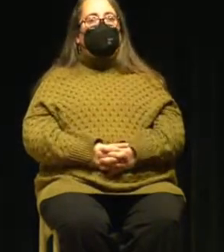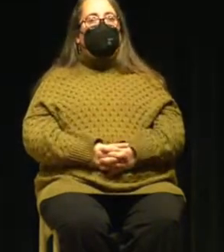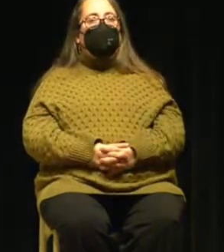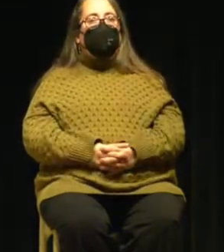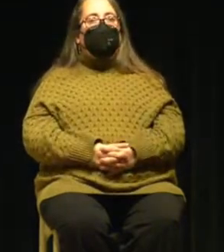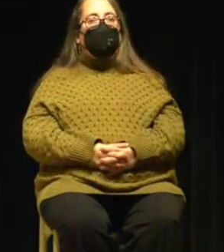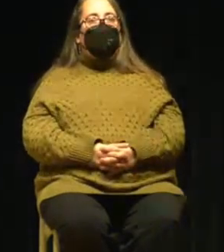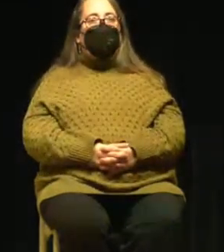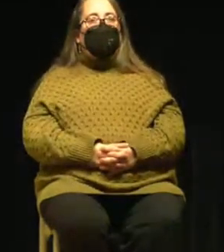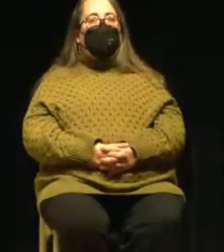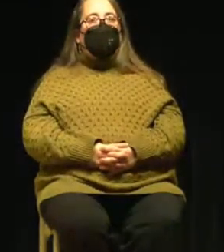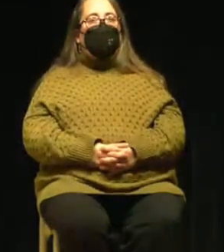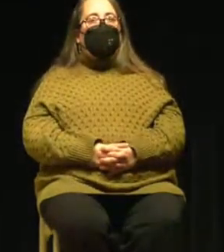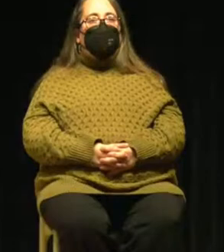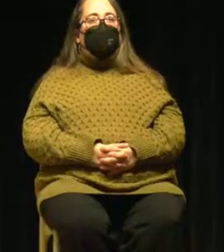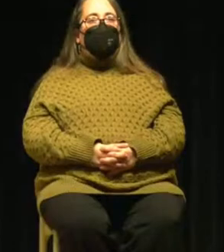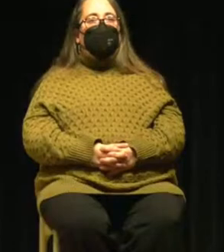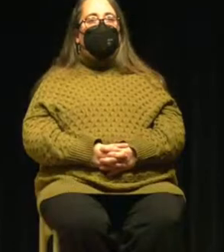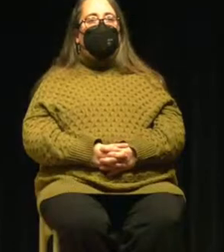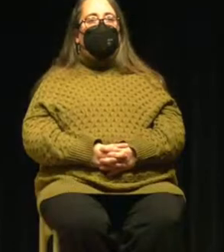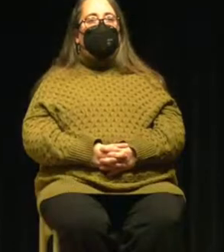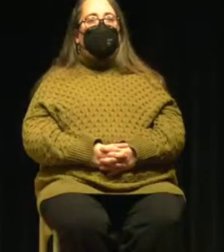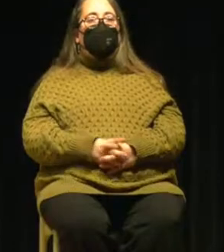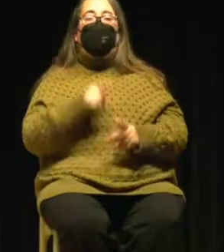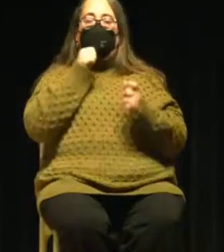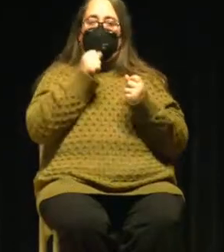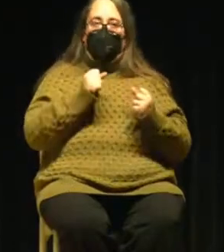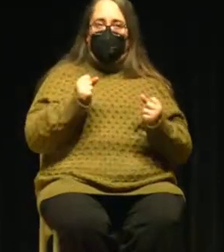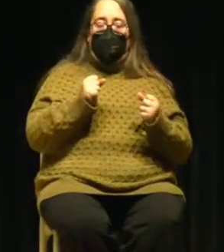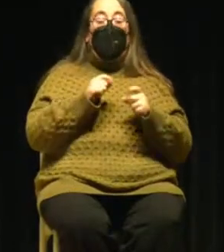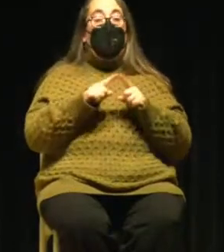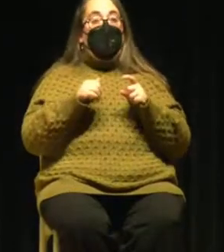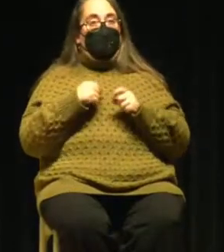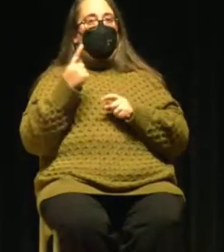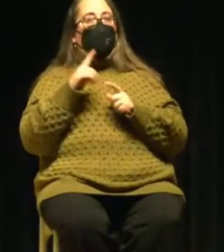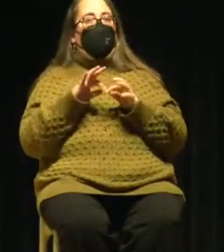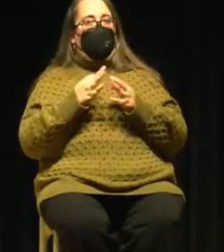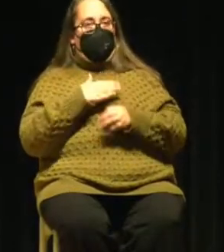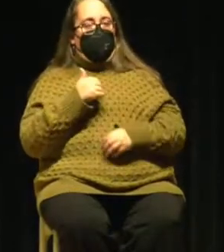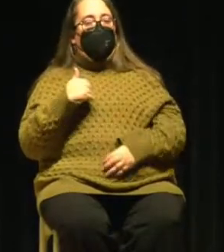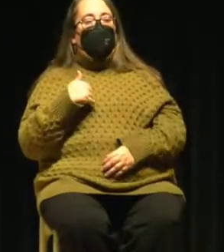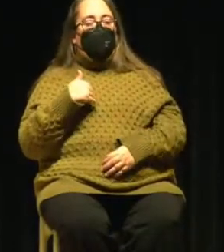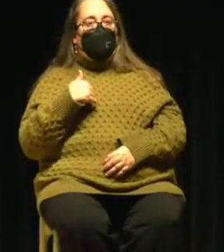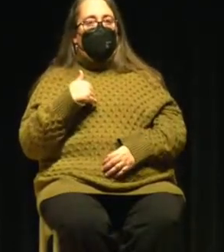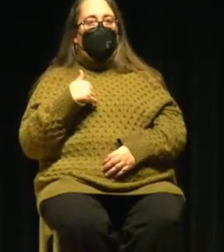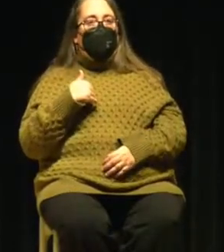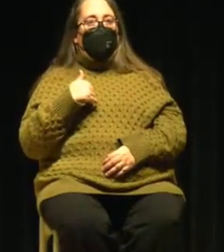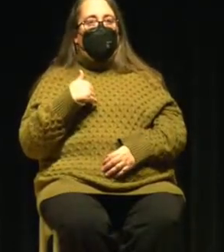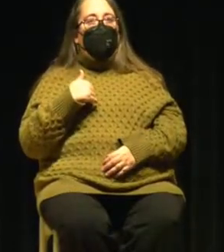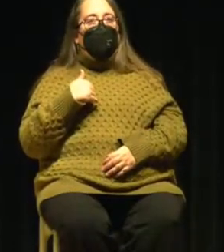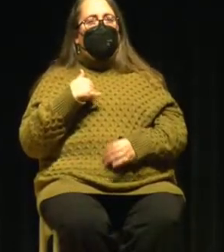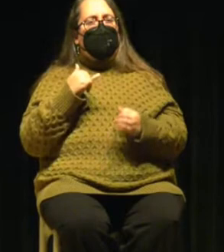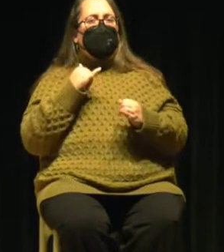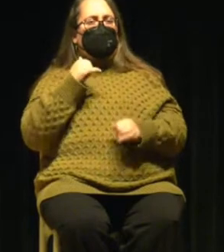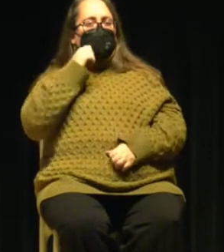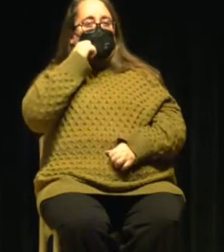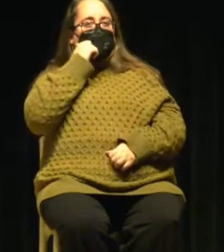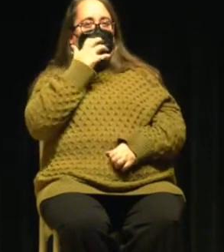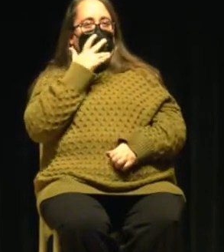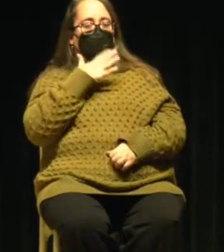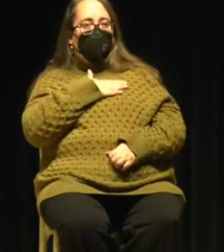I don't want to say this. Okay, I'm not going to out her, but I have a relative who is probably the same skin shade as